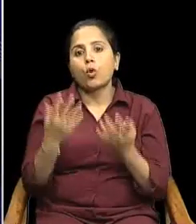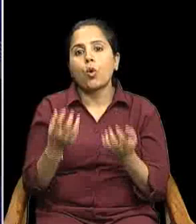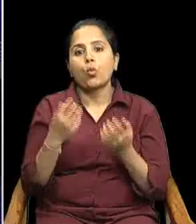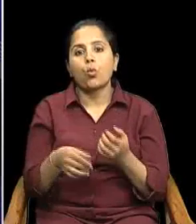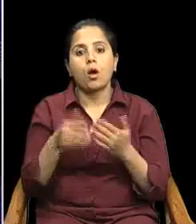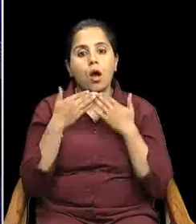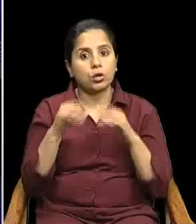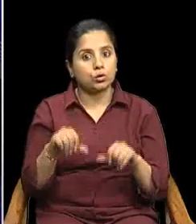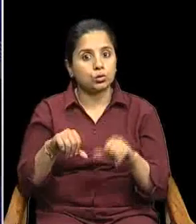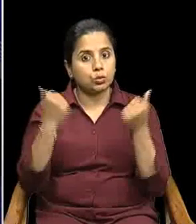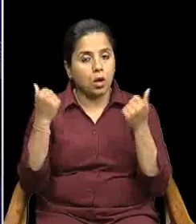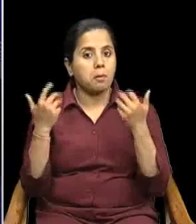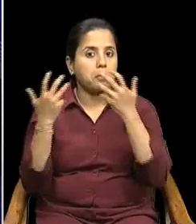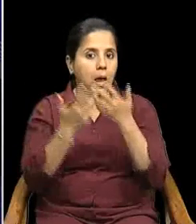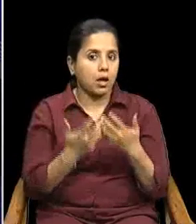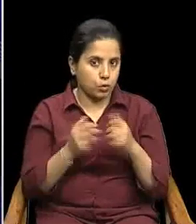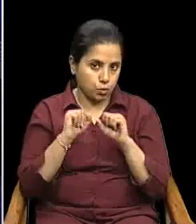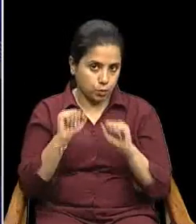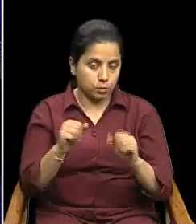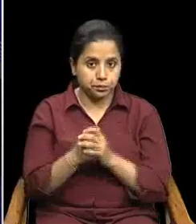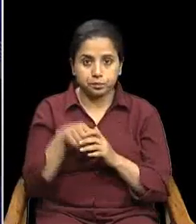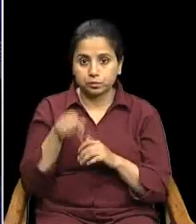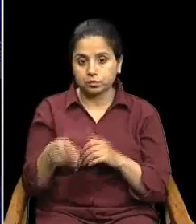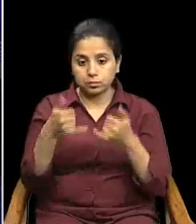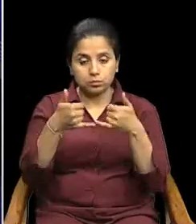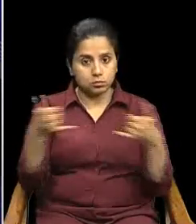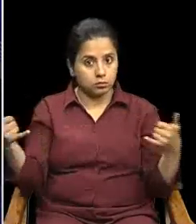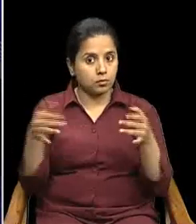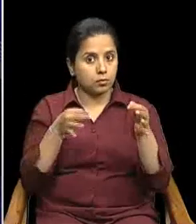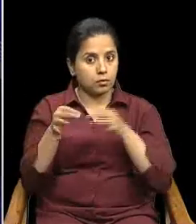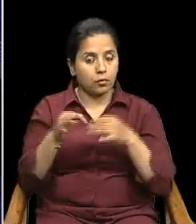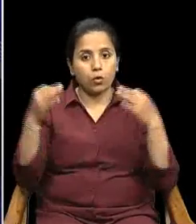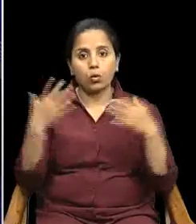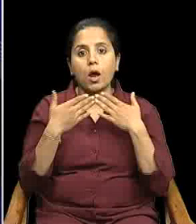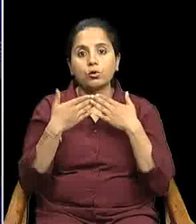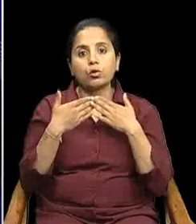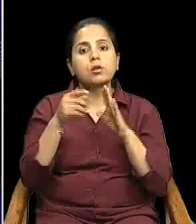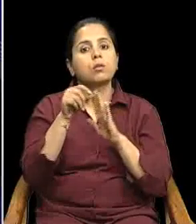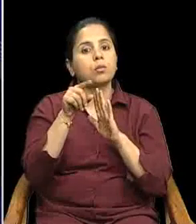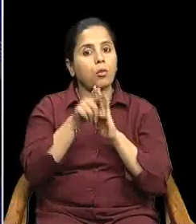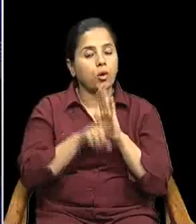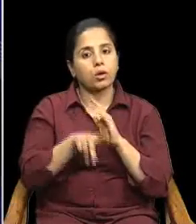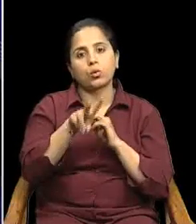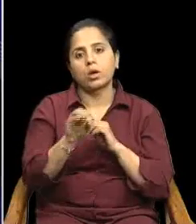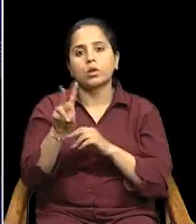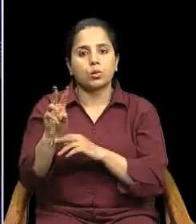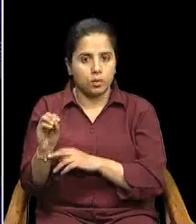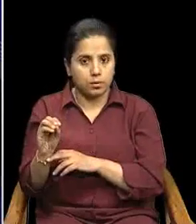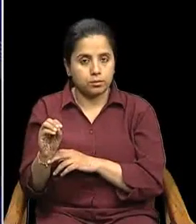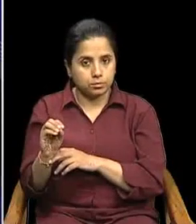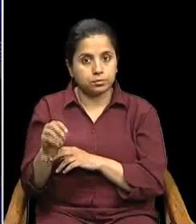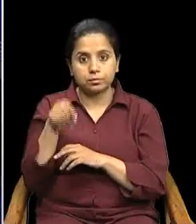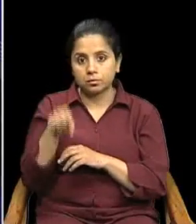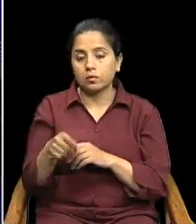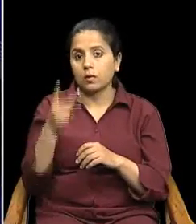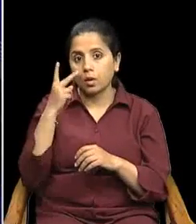graduate attributes as outlined in the new Education Policy 2020. Now,